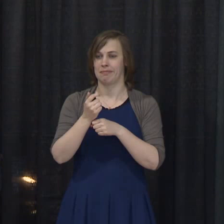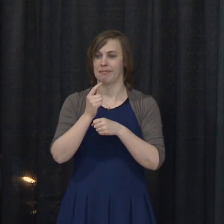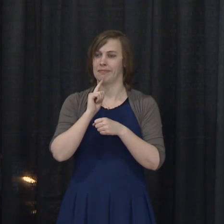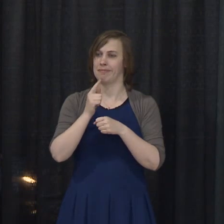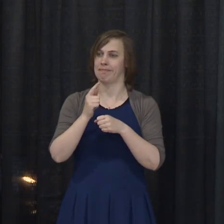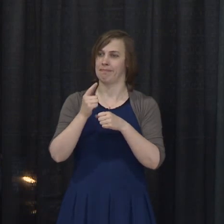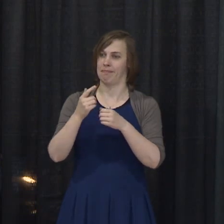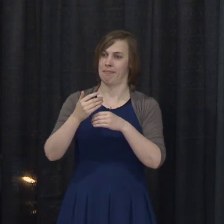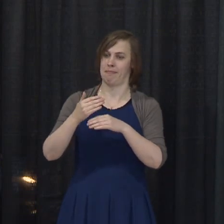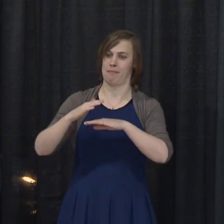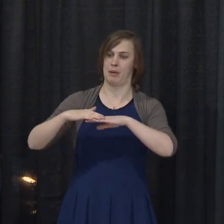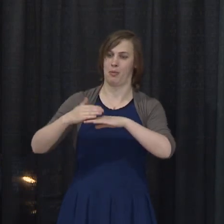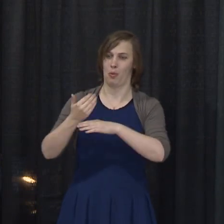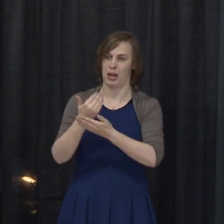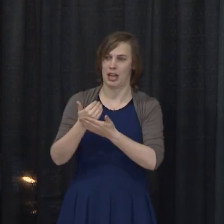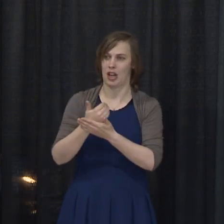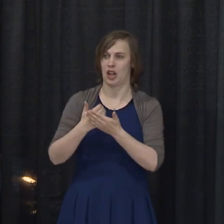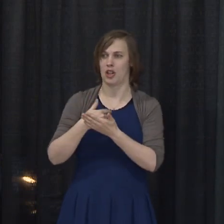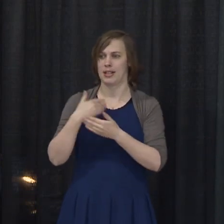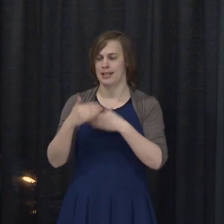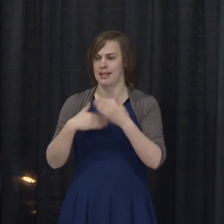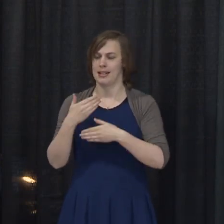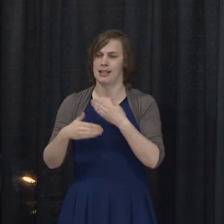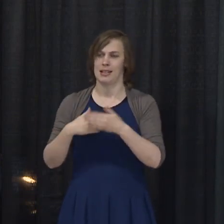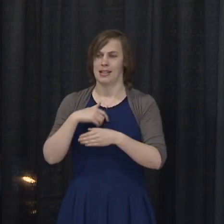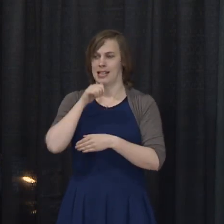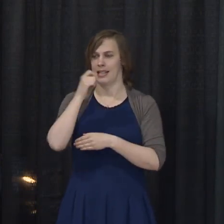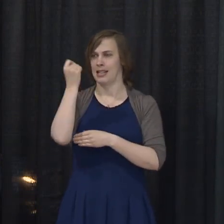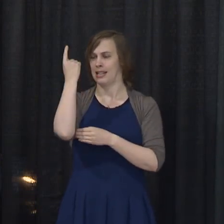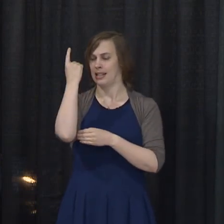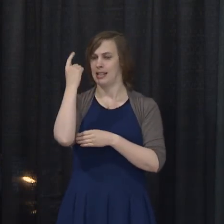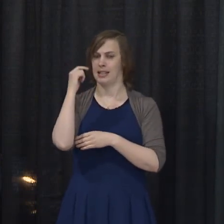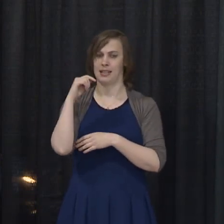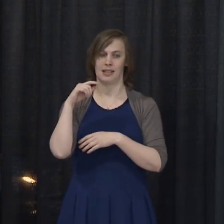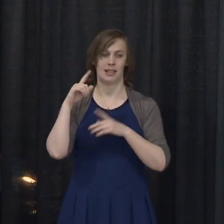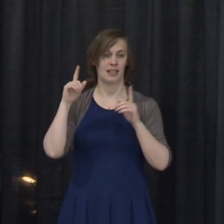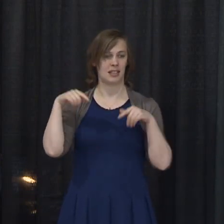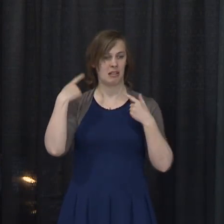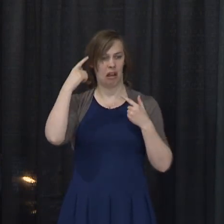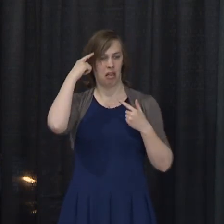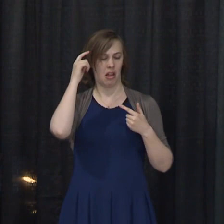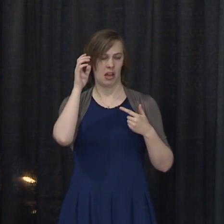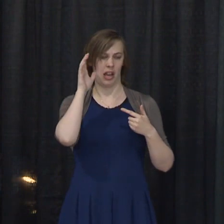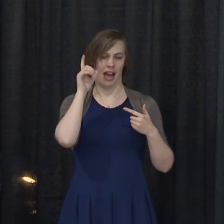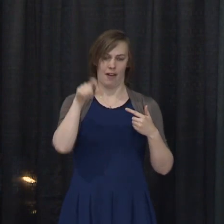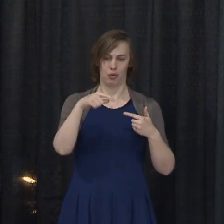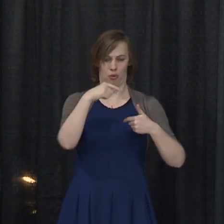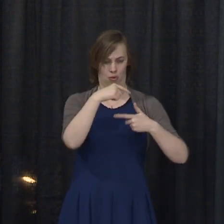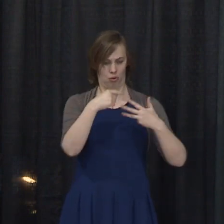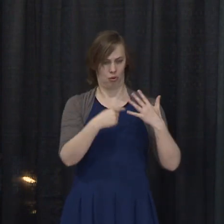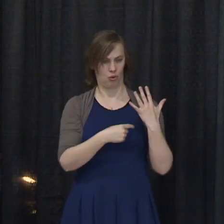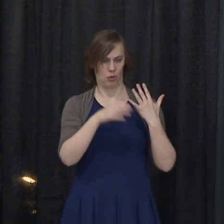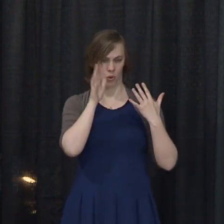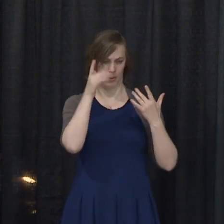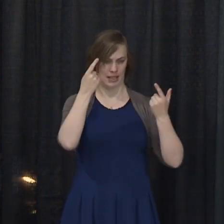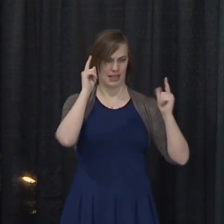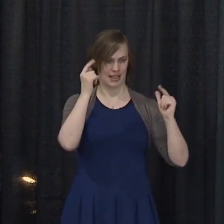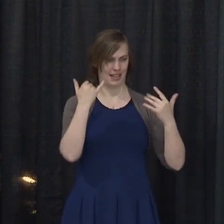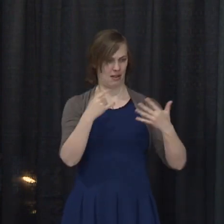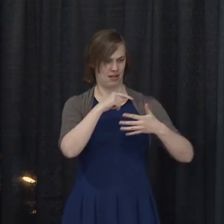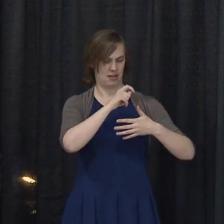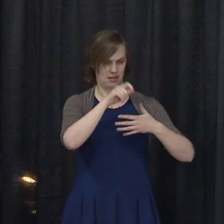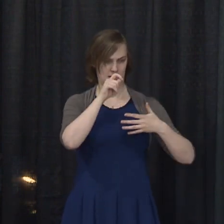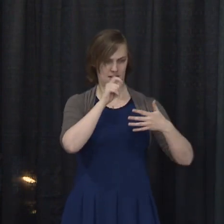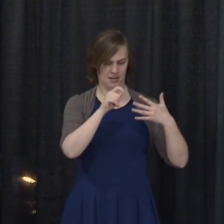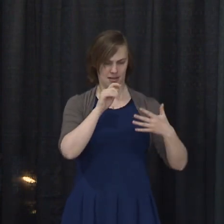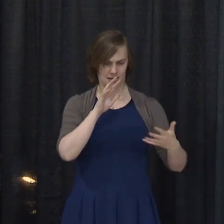of my life felt suddenly crumpled. That the notes I'd taken for being successful and exceptional were now smudged from an